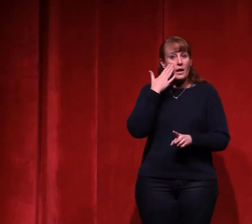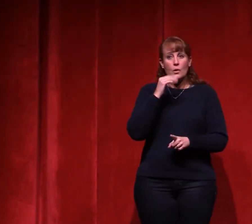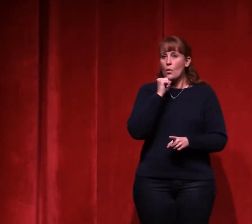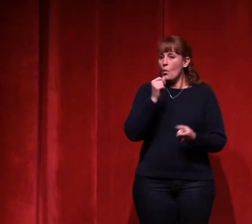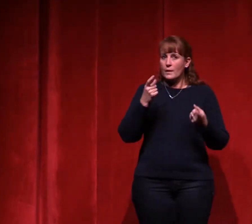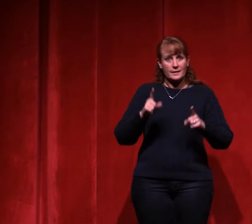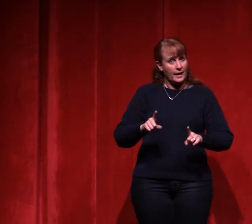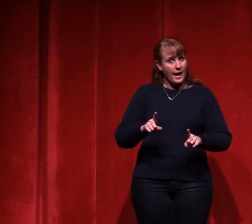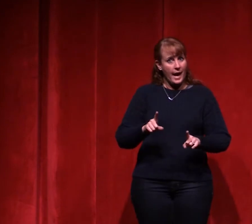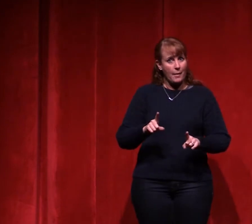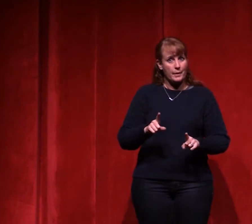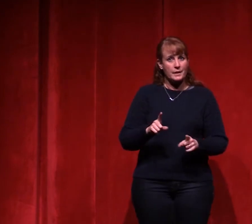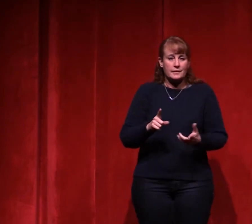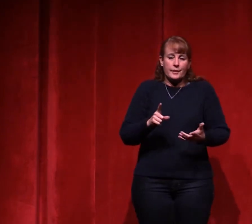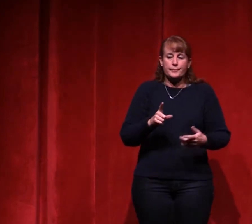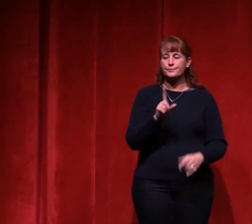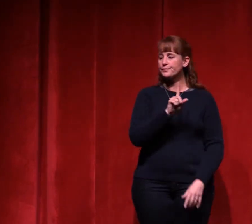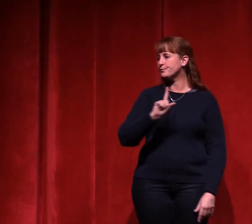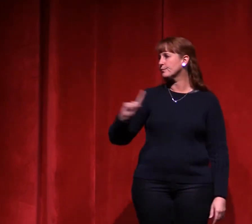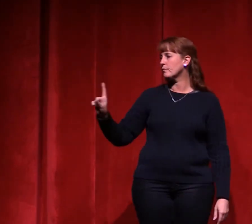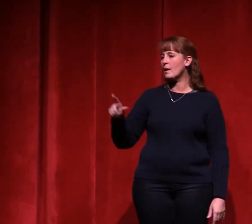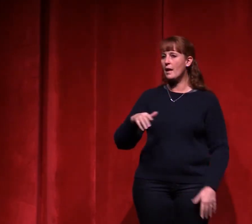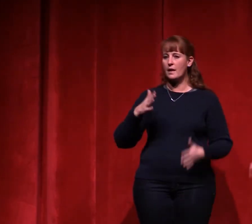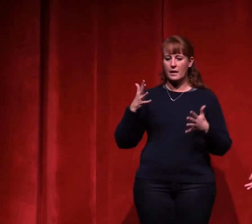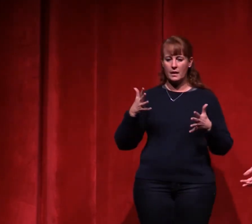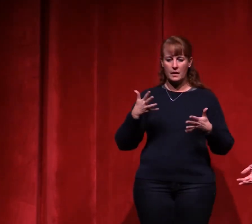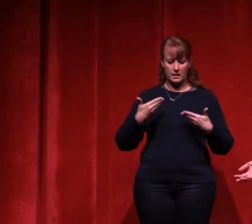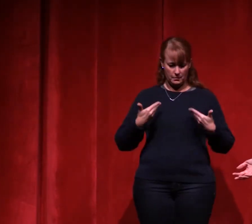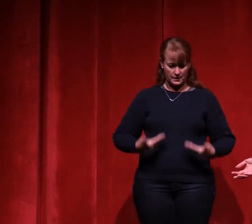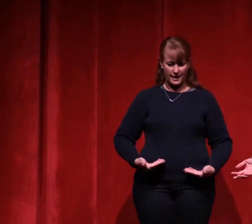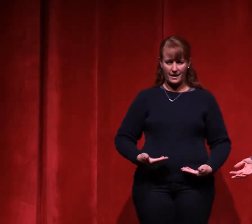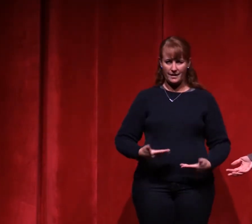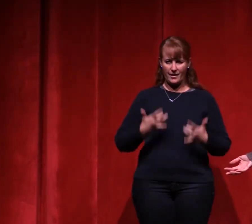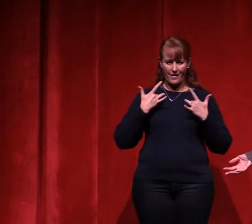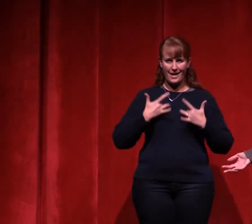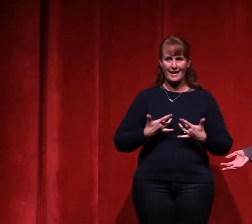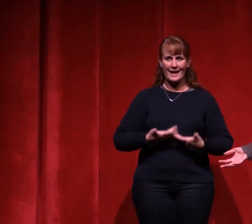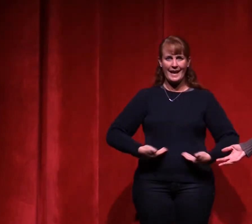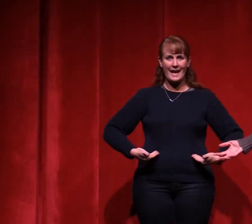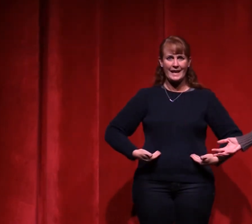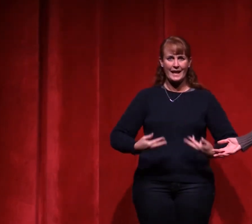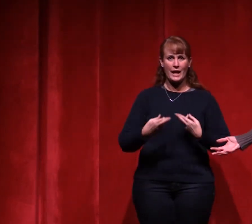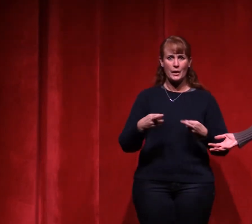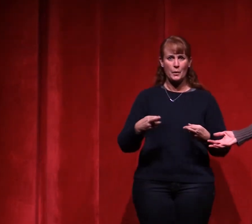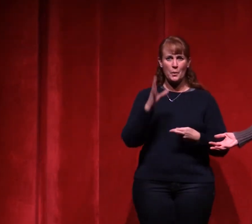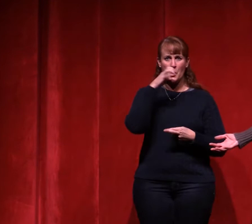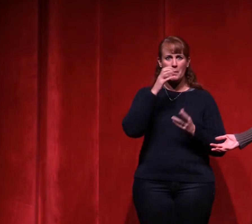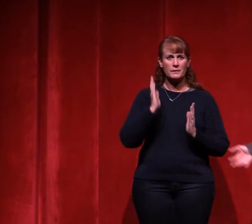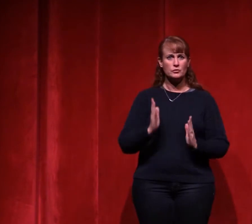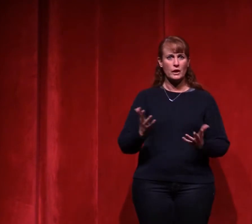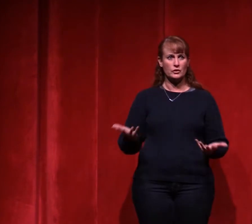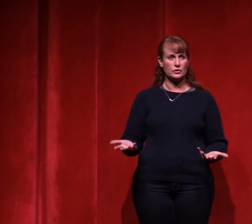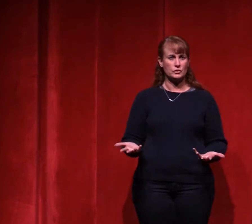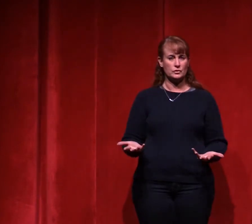going to happen, he just turned and walked away from me, leaving me standing there half naked in a room full of strangers.